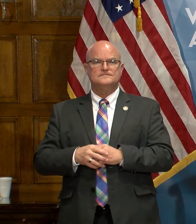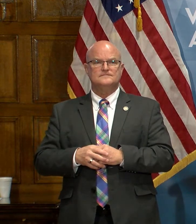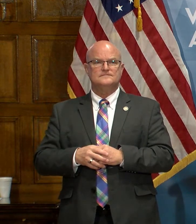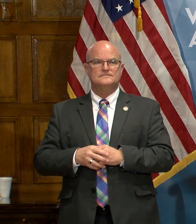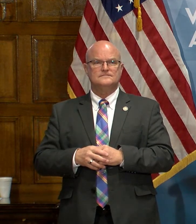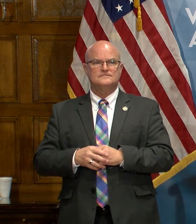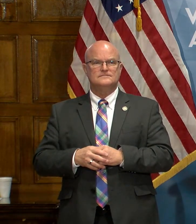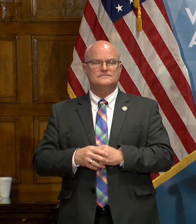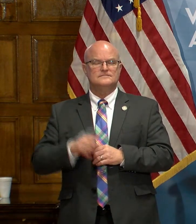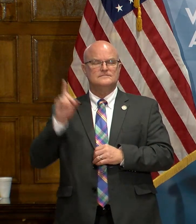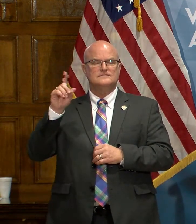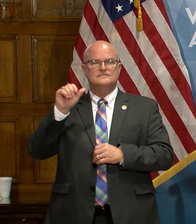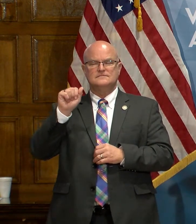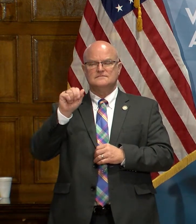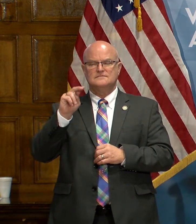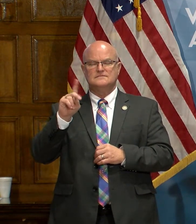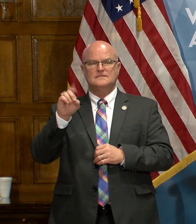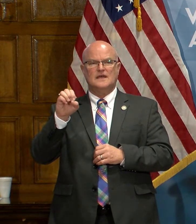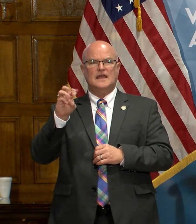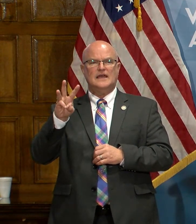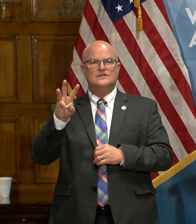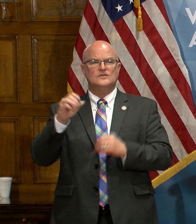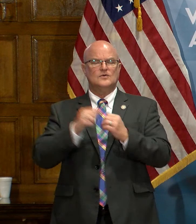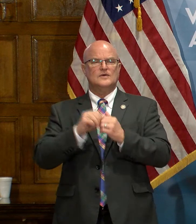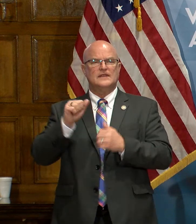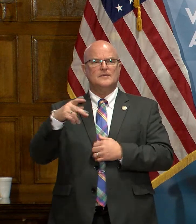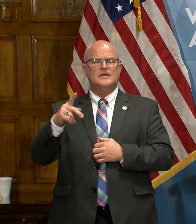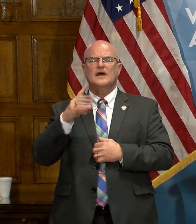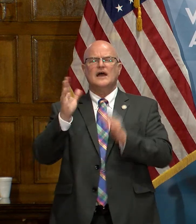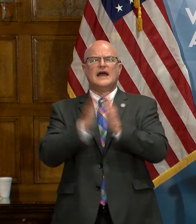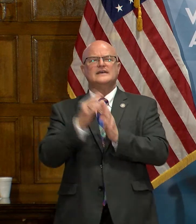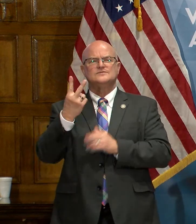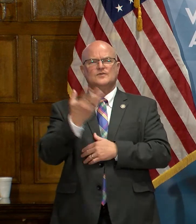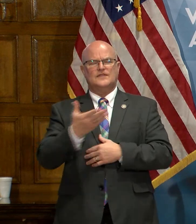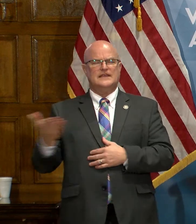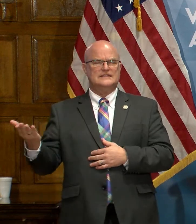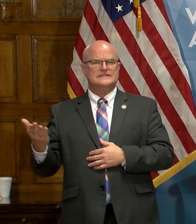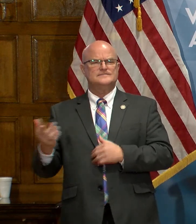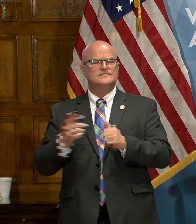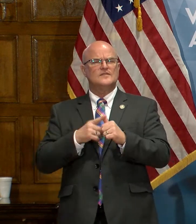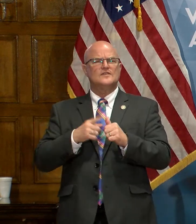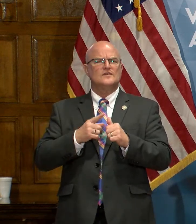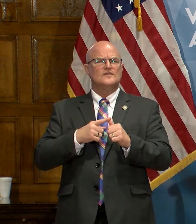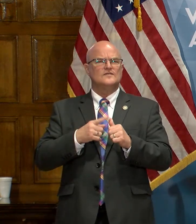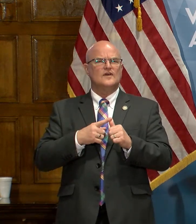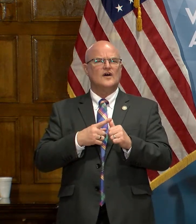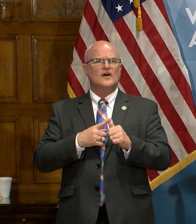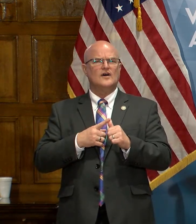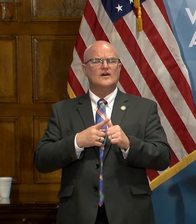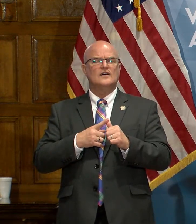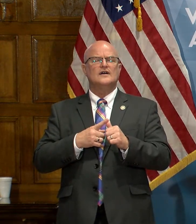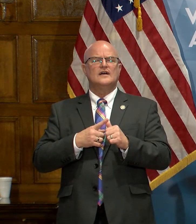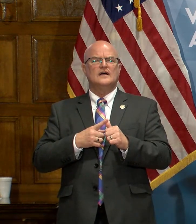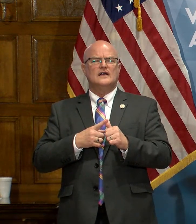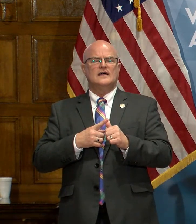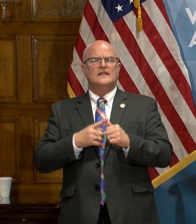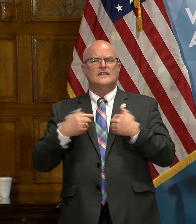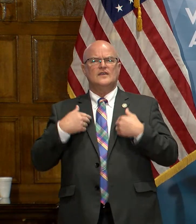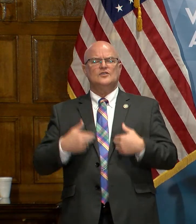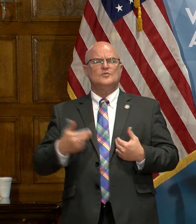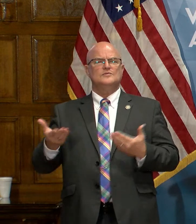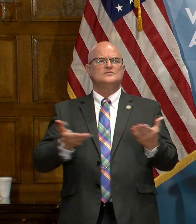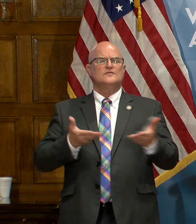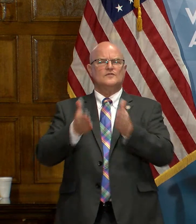Governor, this is Andrew with AP. I want to ask you about two things. First of all, the Department of Human Services,